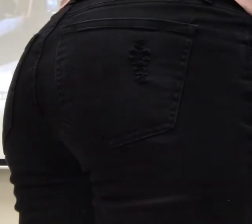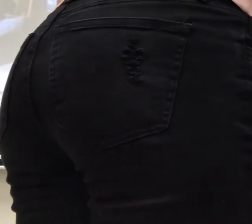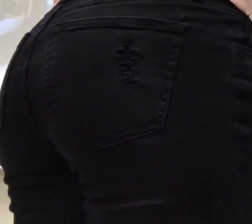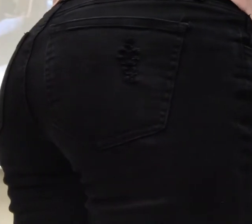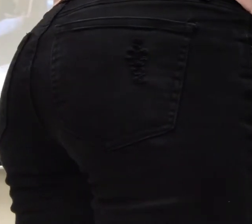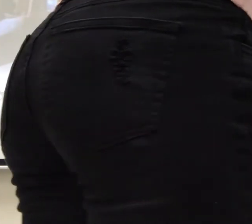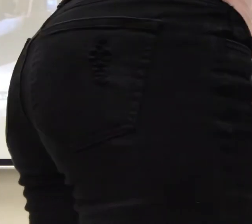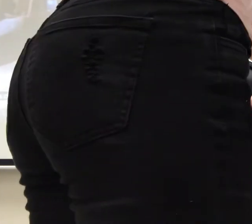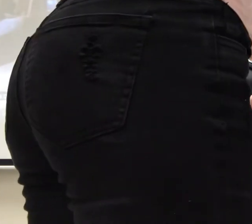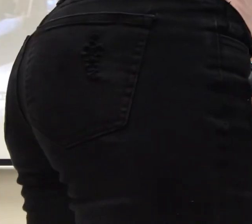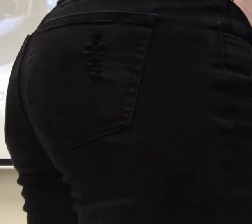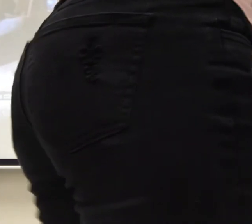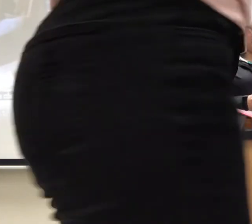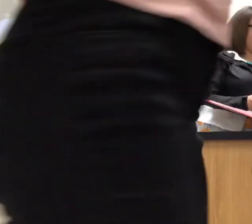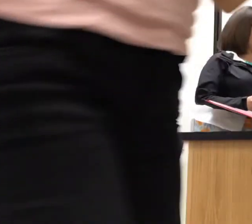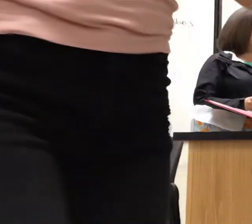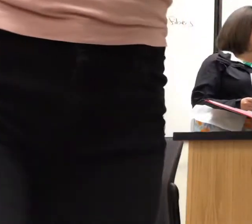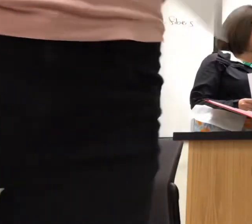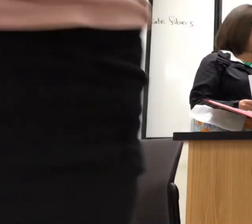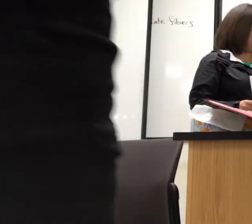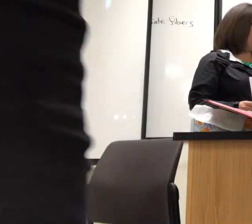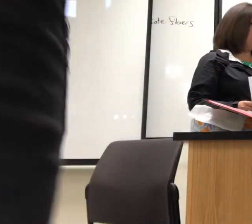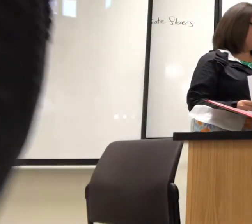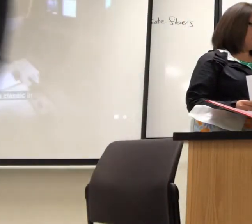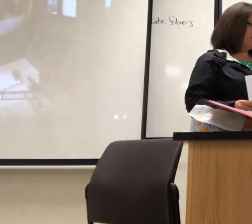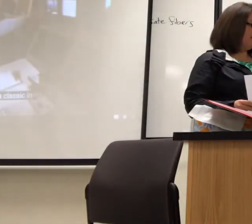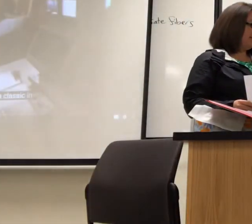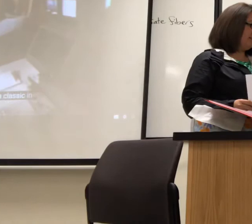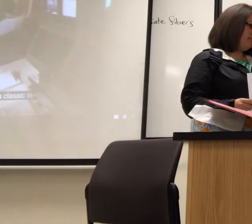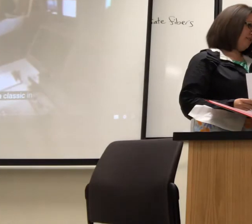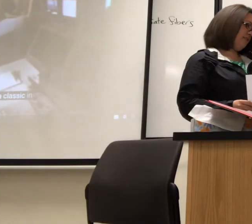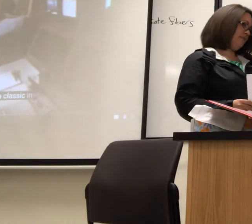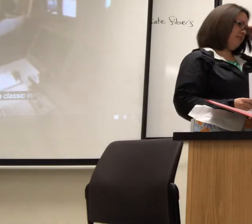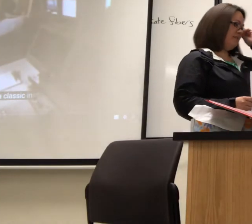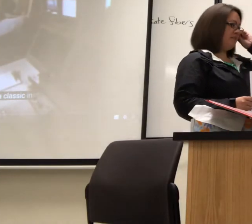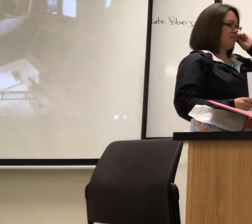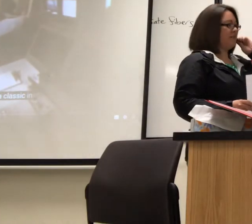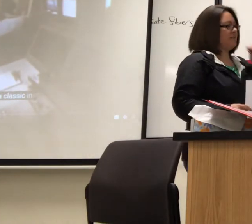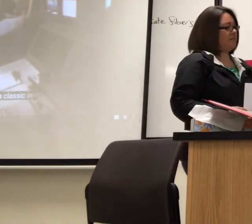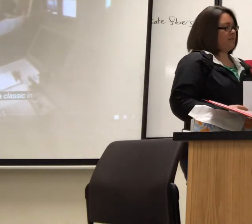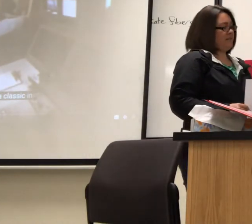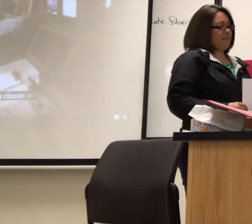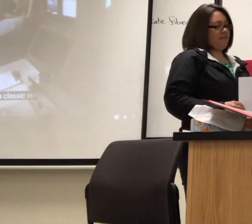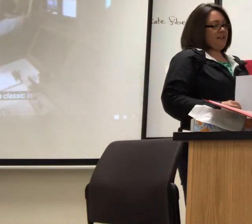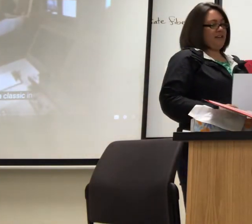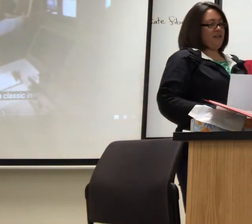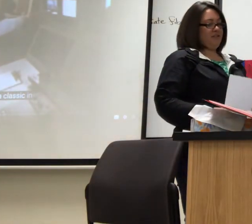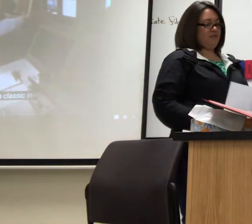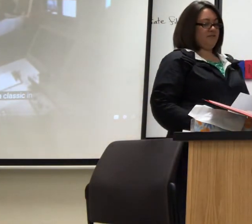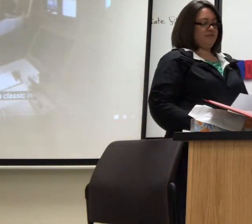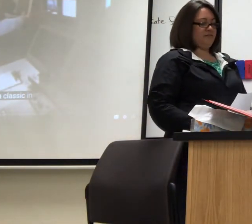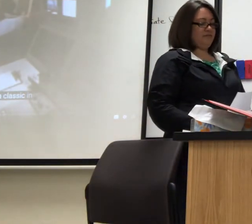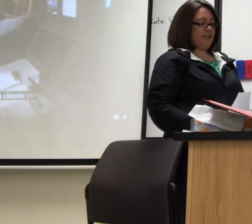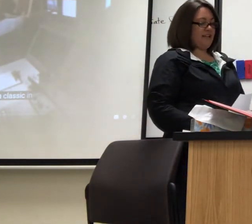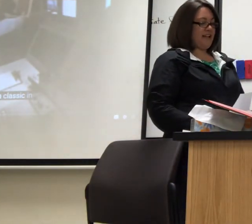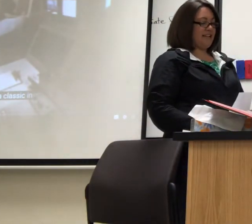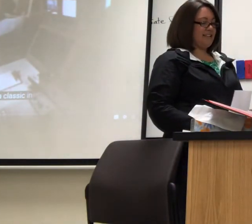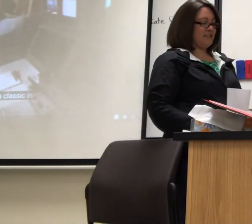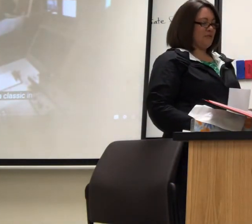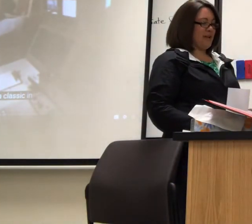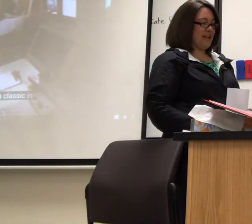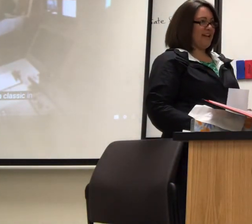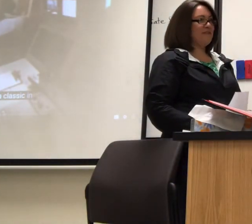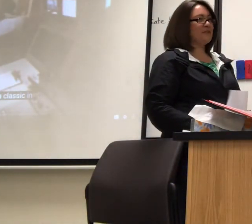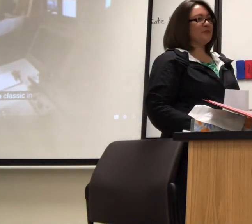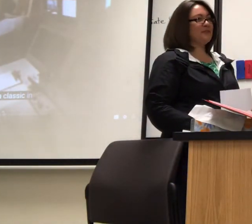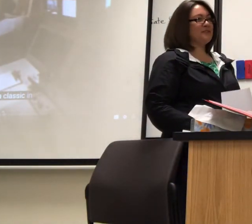like, just go with your gut. Doing that. Yours is right. just don't change your answer. That's how. I That's get